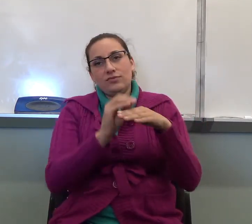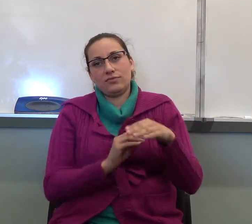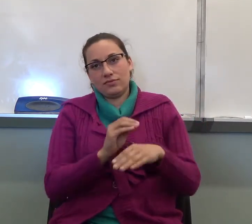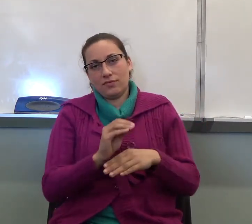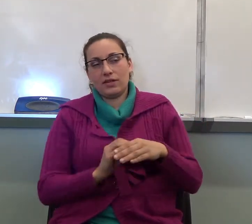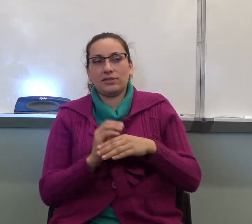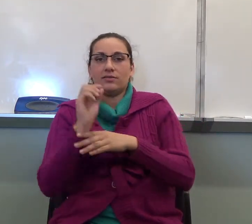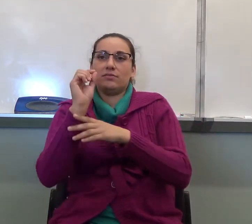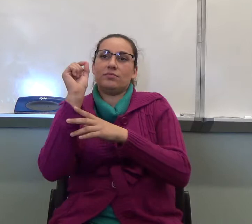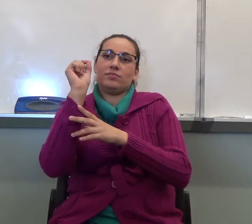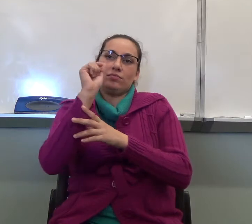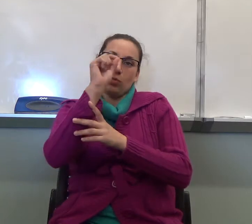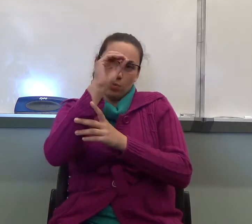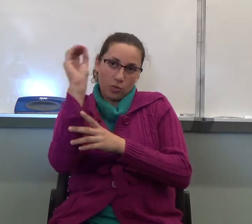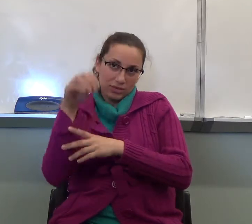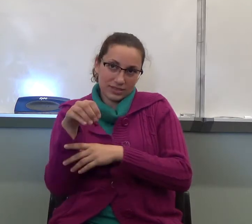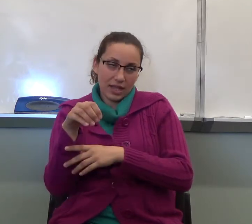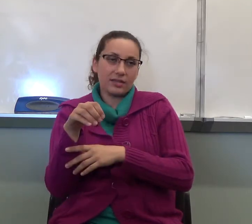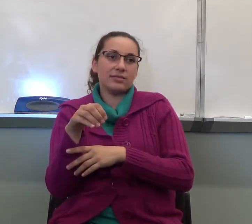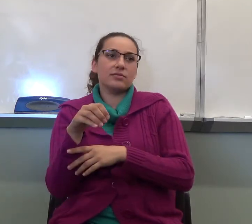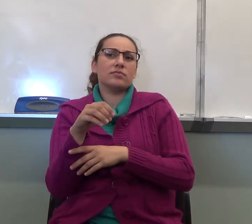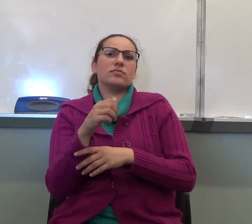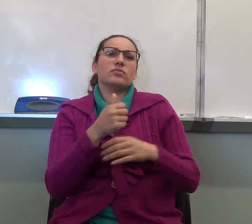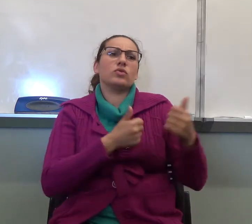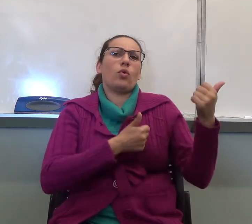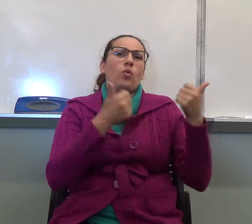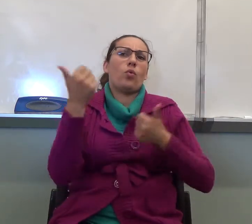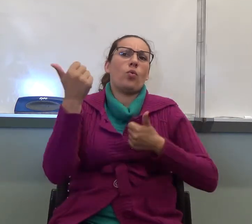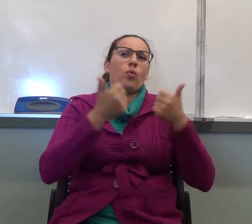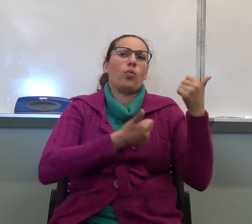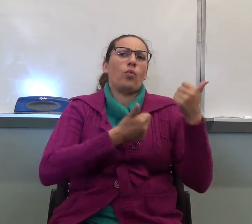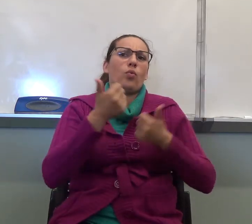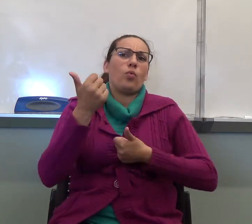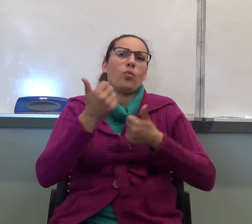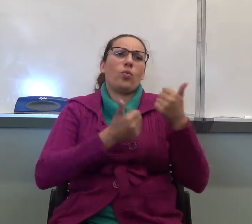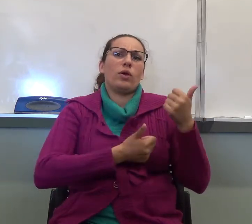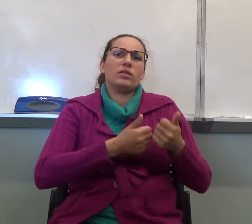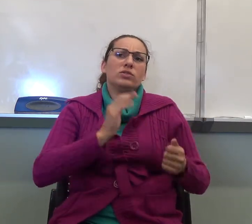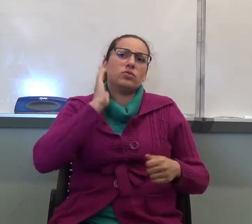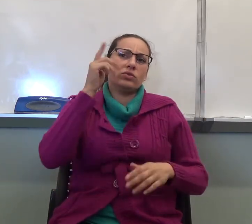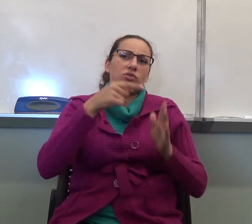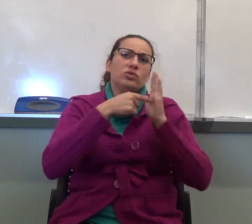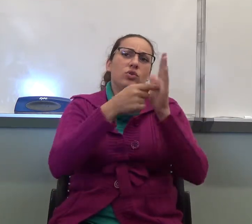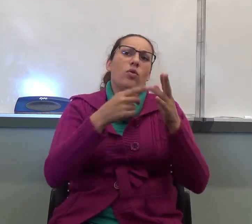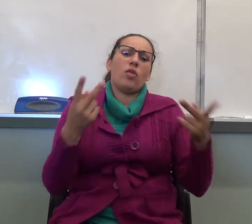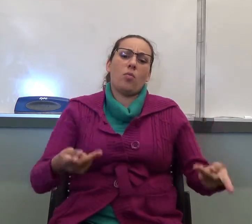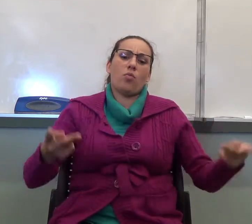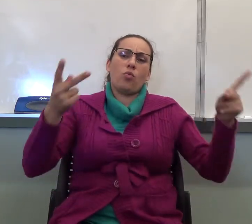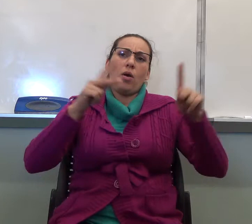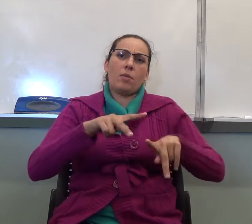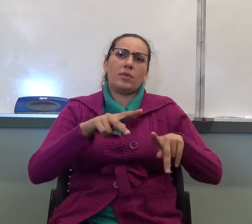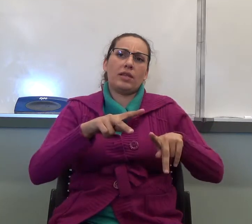say, which of the values can represent the probability of an event? Now, what they're saying